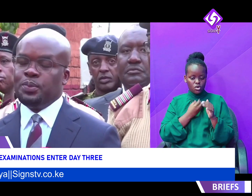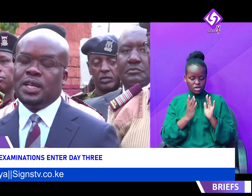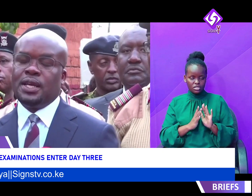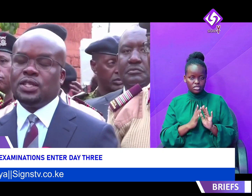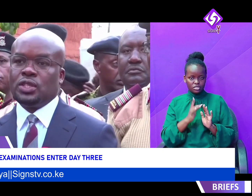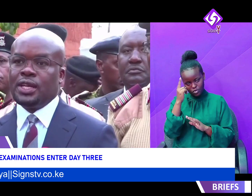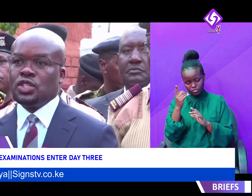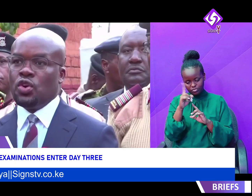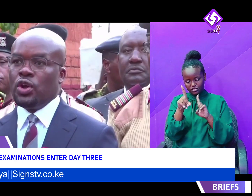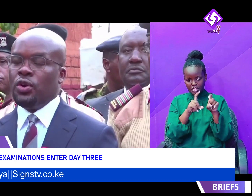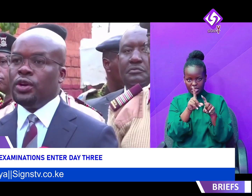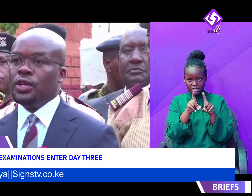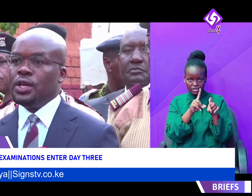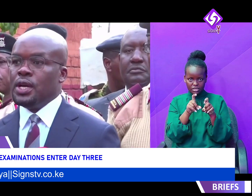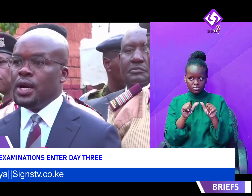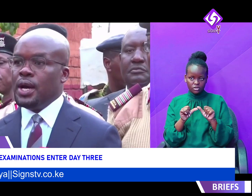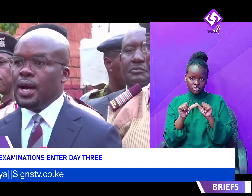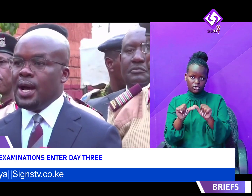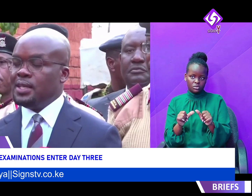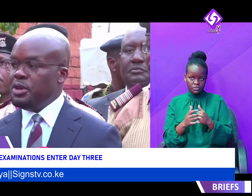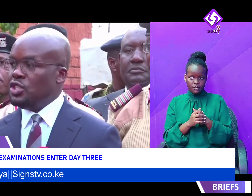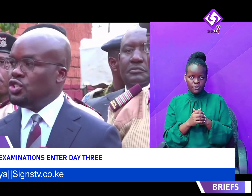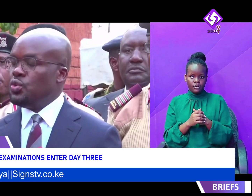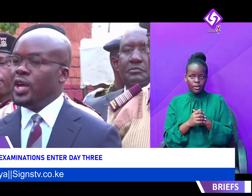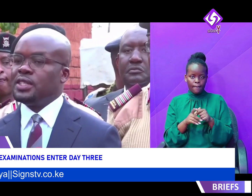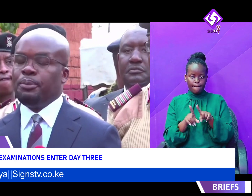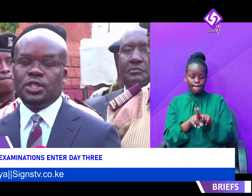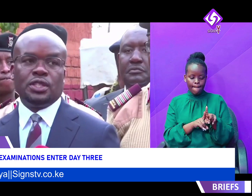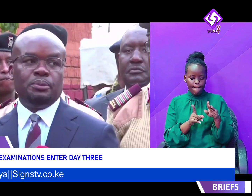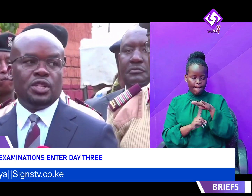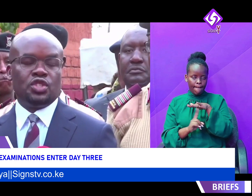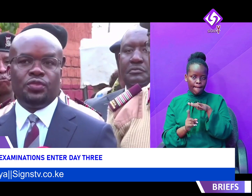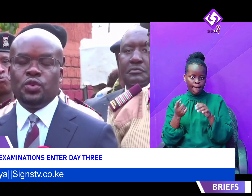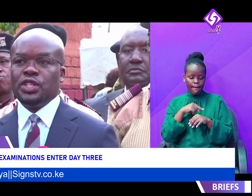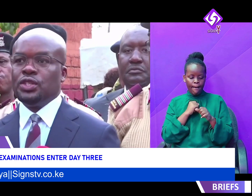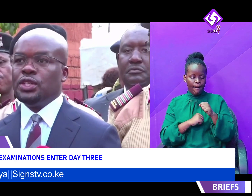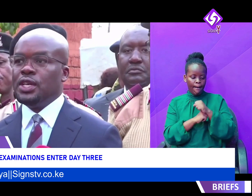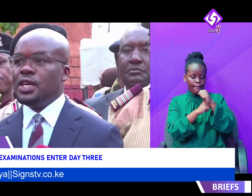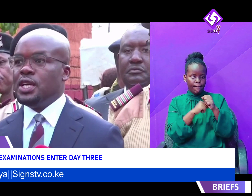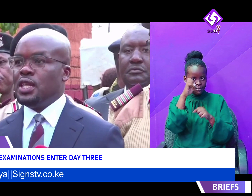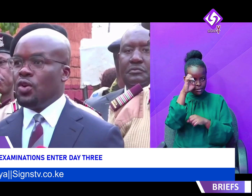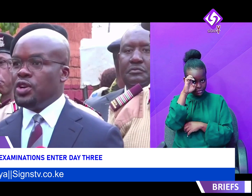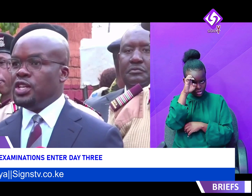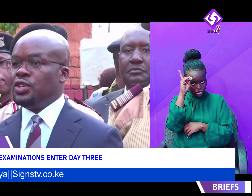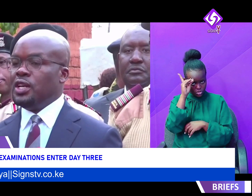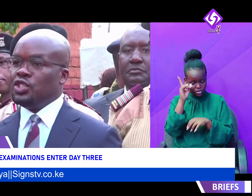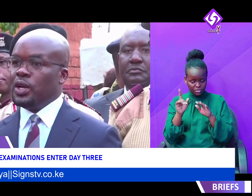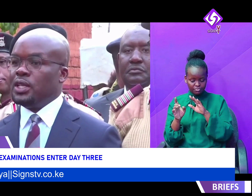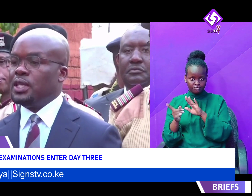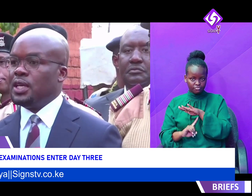assessment that is going on. As a ministry, we are supporting the Ministry of Education in the coordination and ensuring